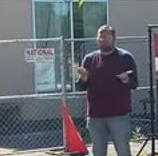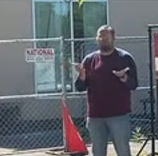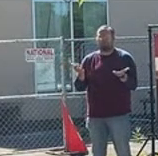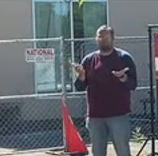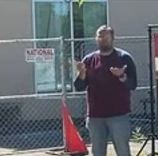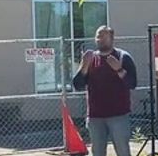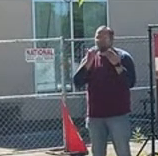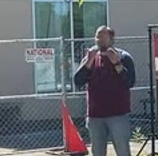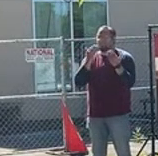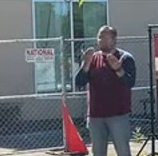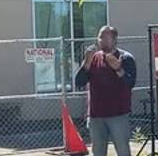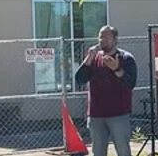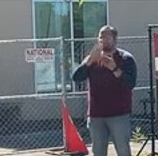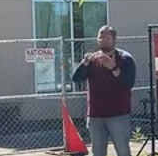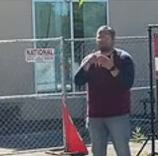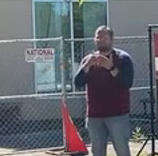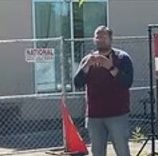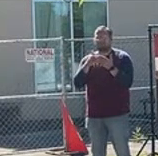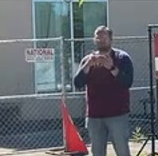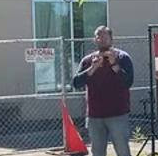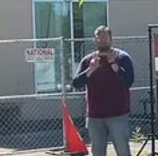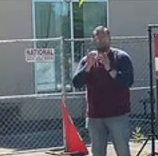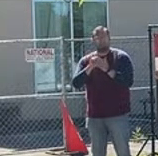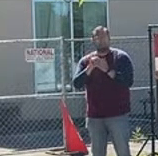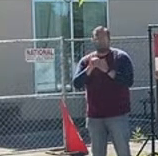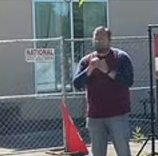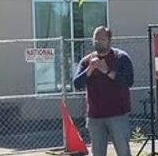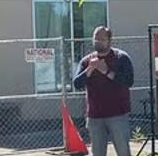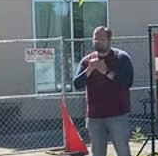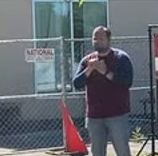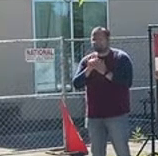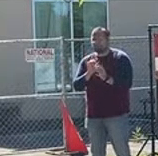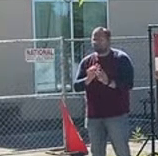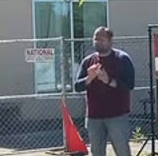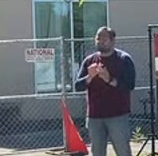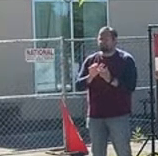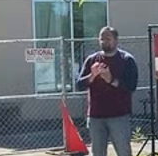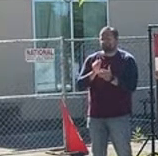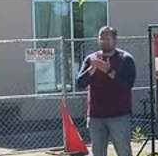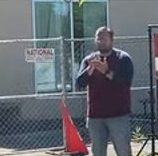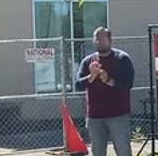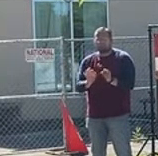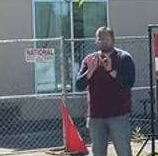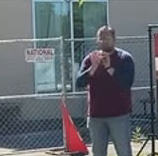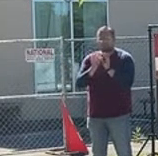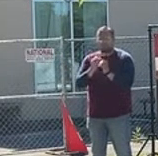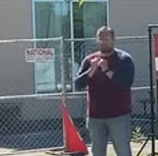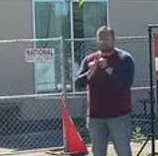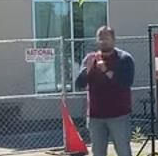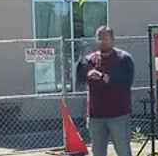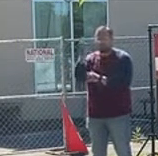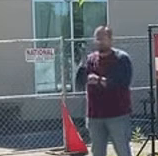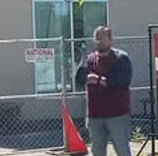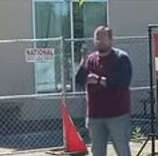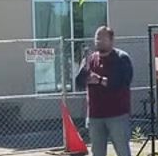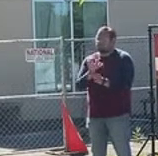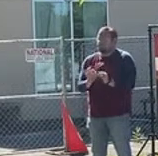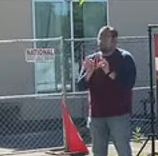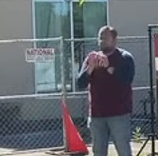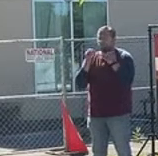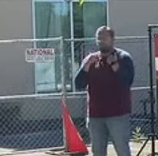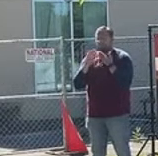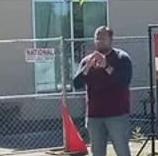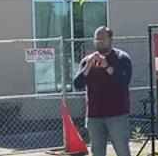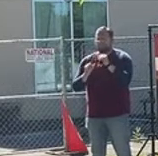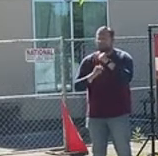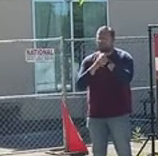so thank you for all of those who were instrumental in passing this bond. It's certainly essential to have community support, and we certainly